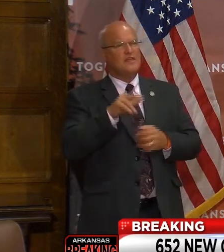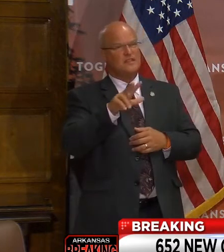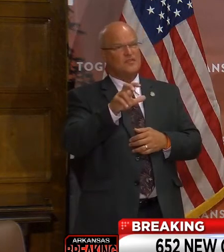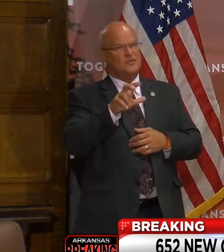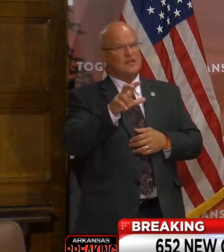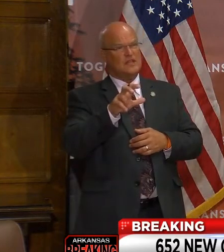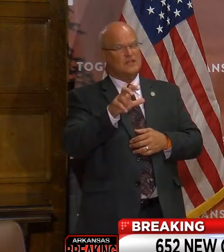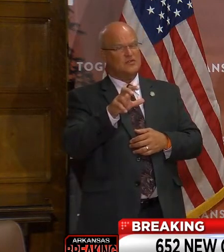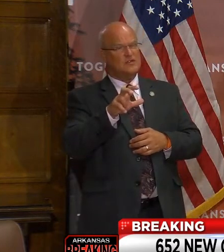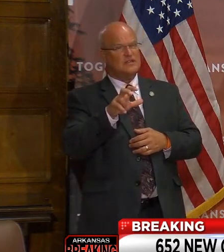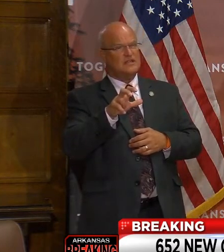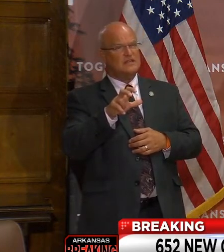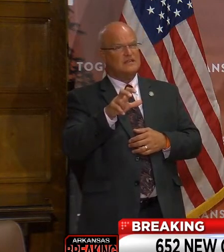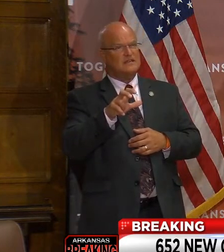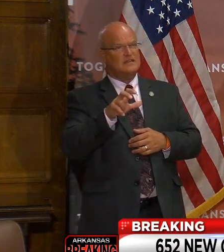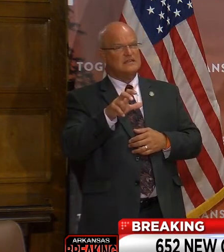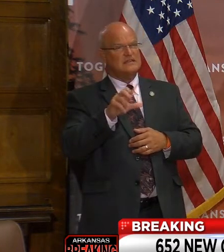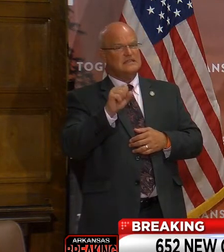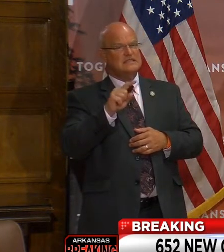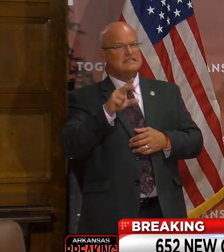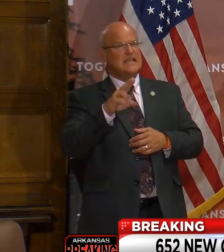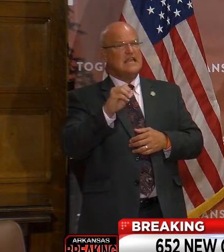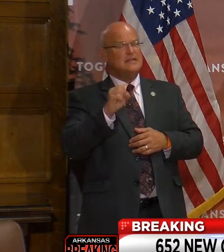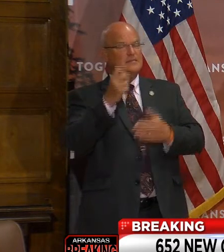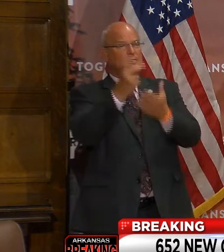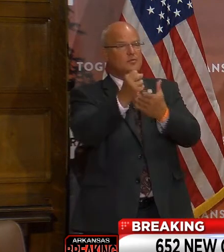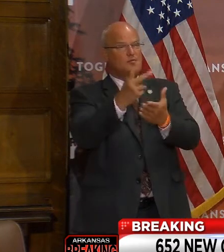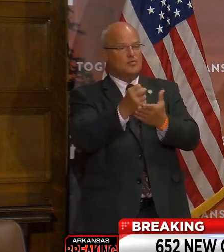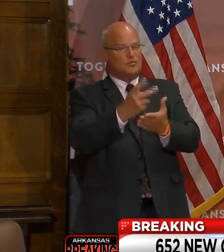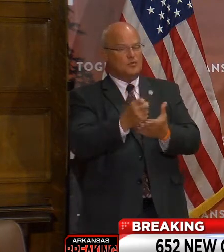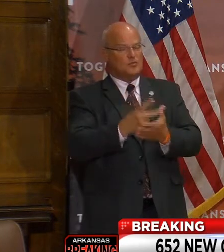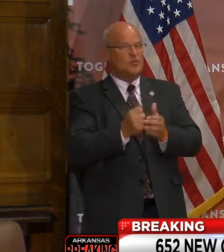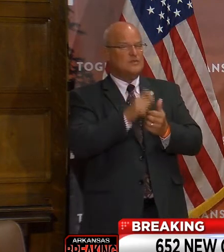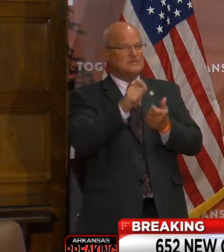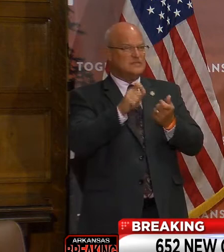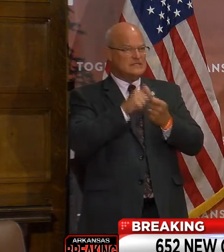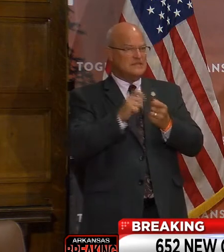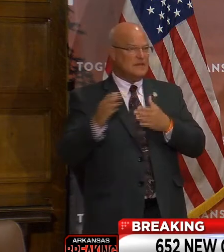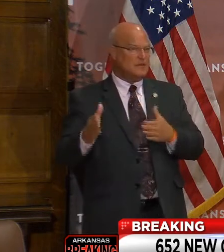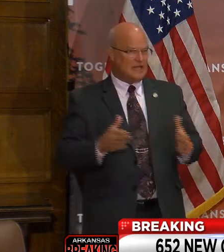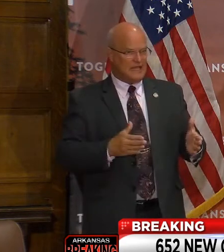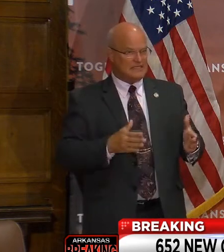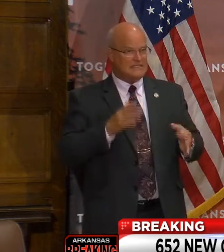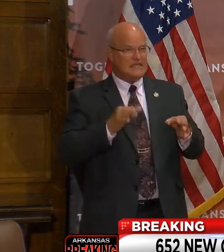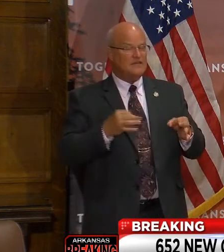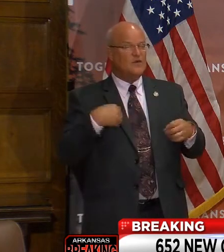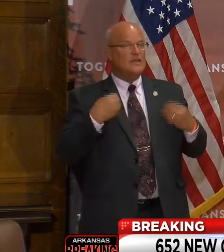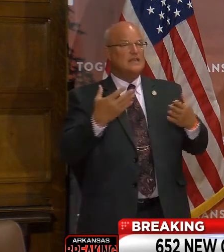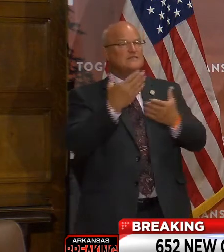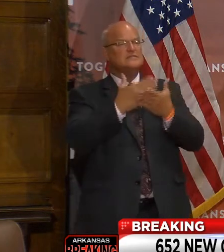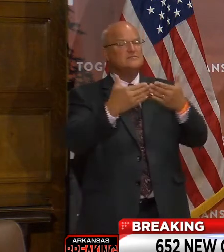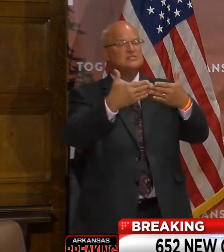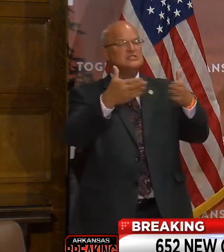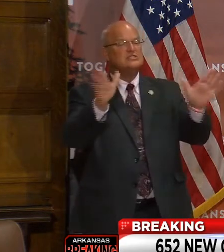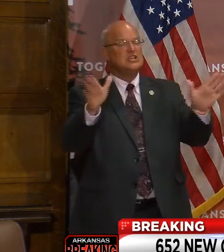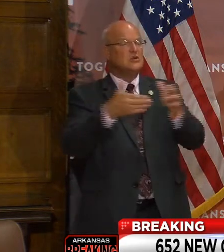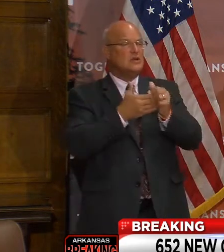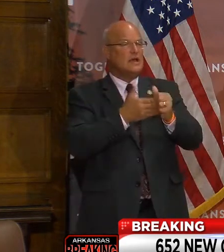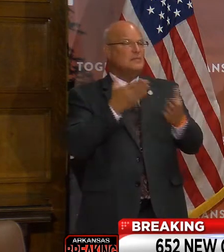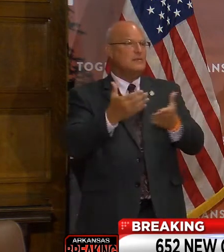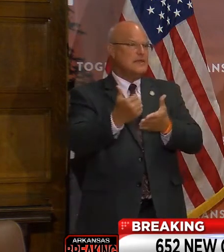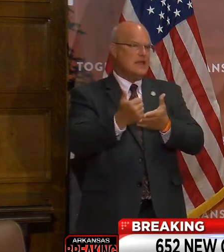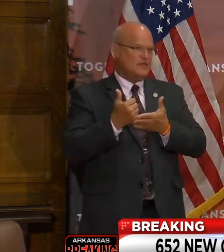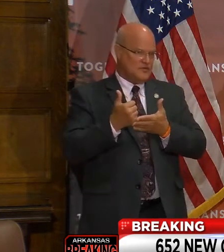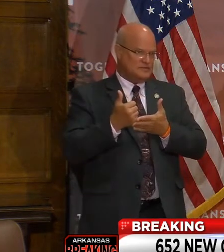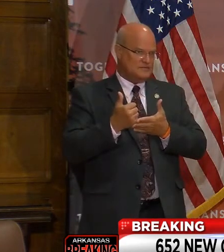300 stadiums that are approved with specific plans. And if we can give some general guidance, that might be